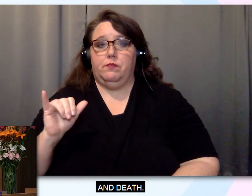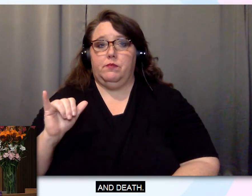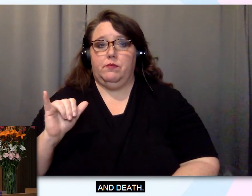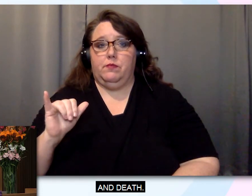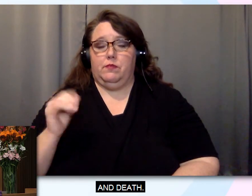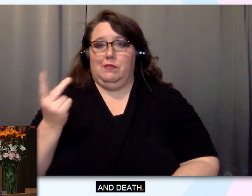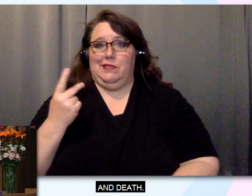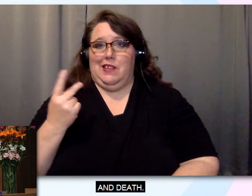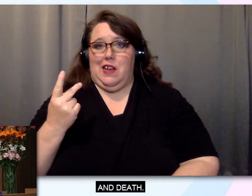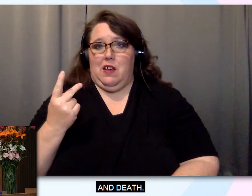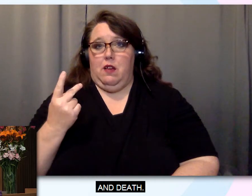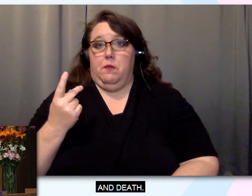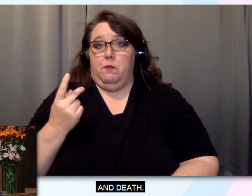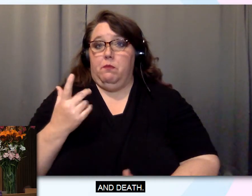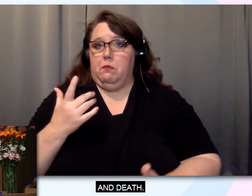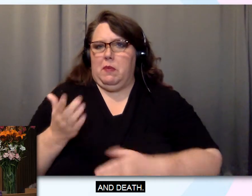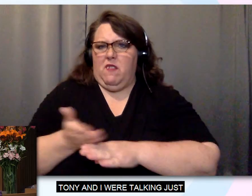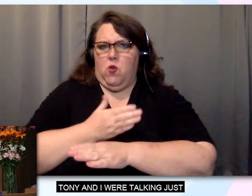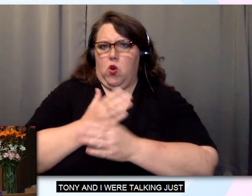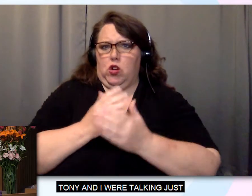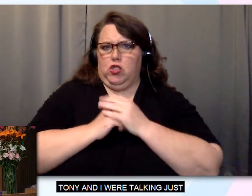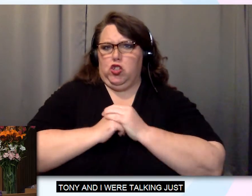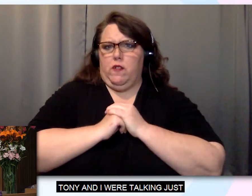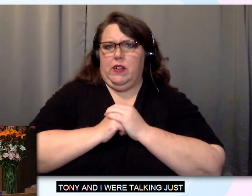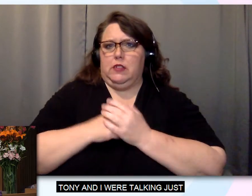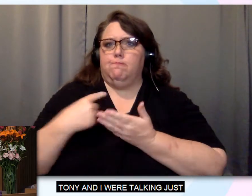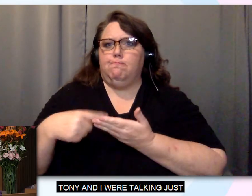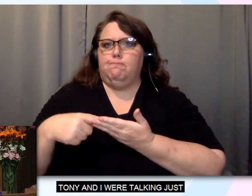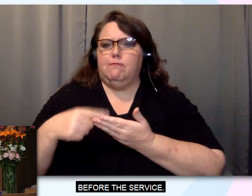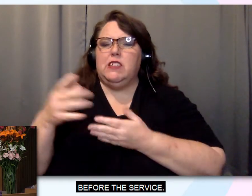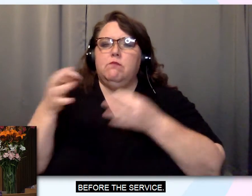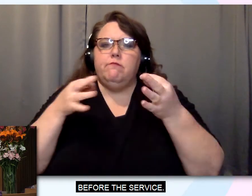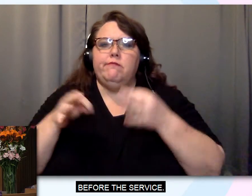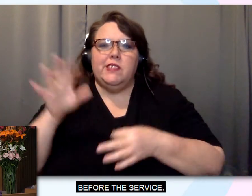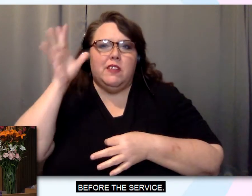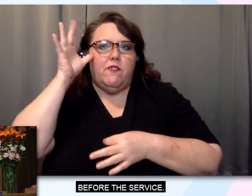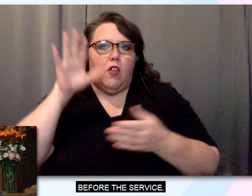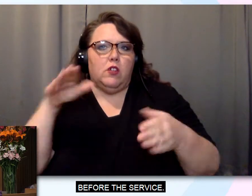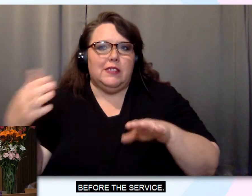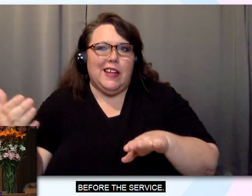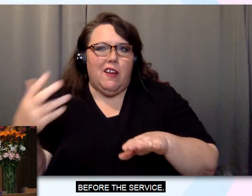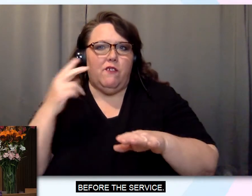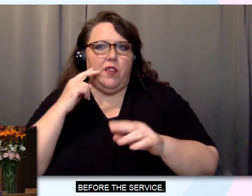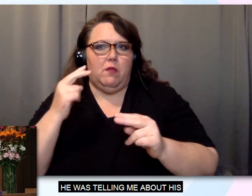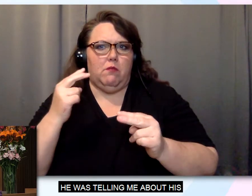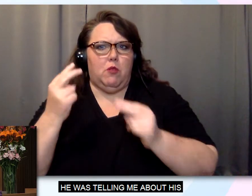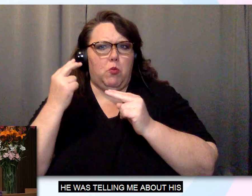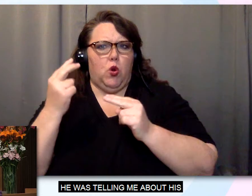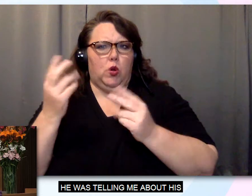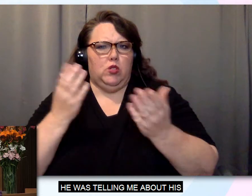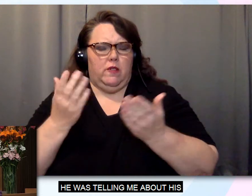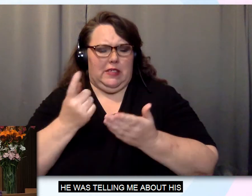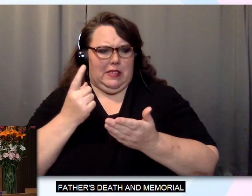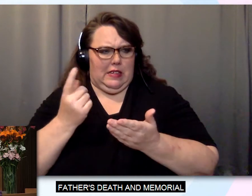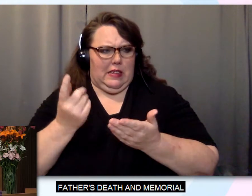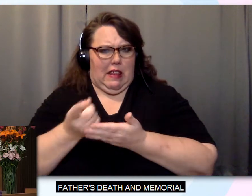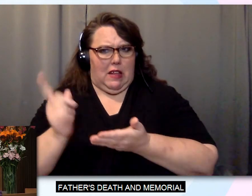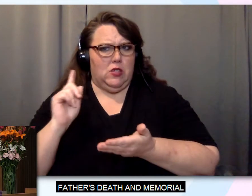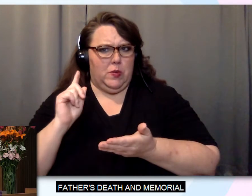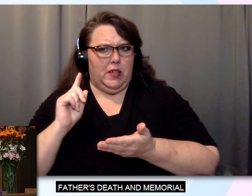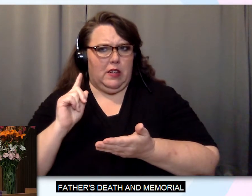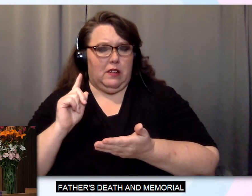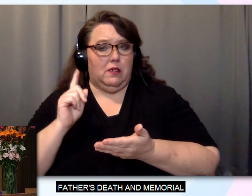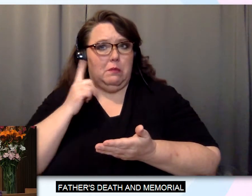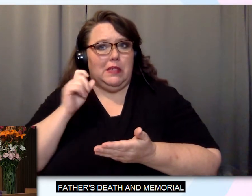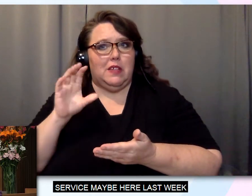Tony and I were talking just before the service. He was telling me about his father's death and memorial service here, I think maybe